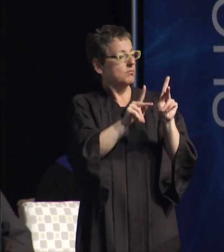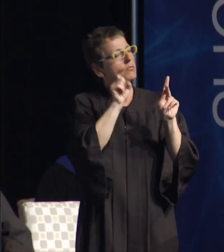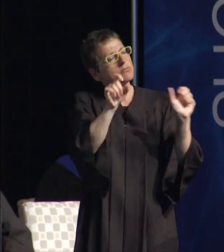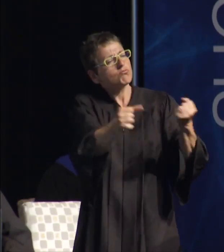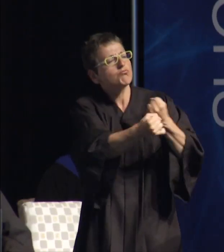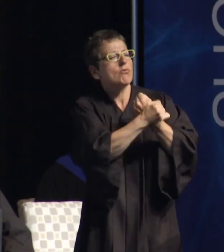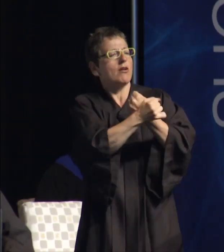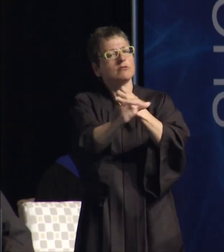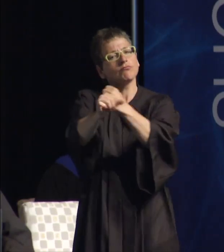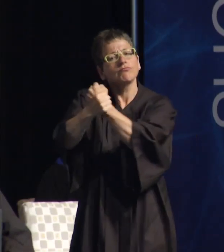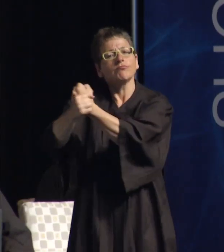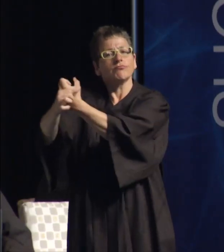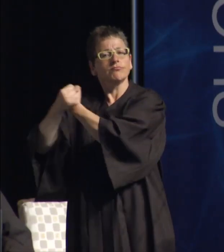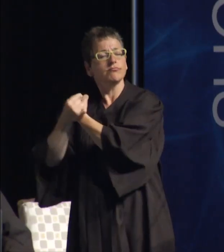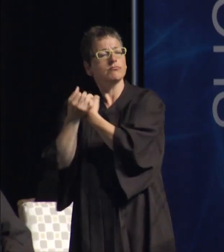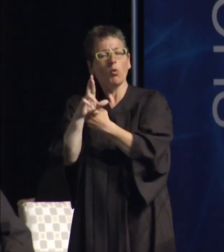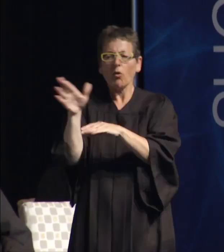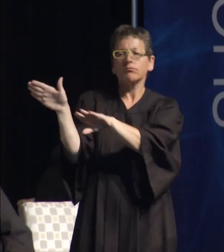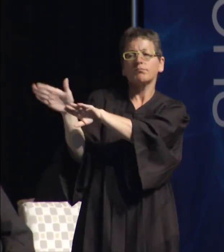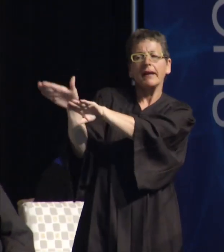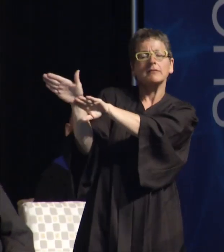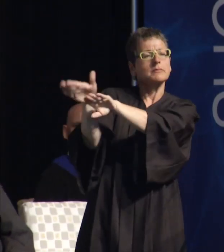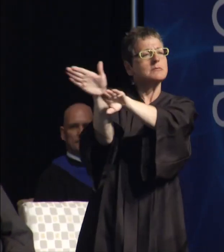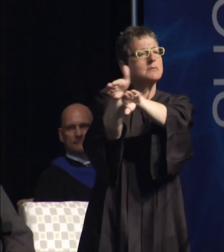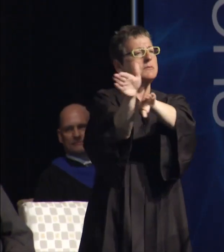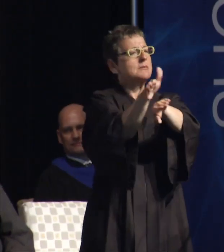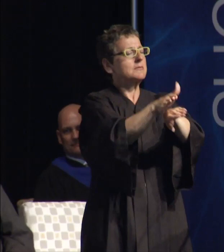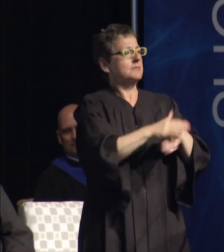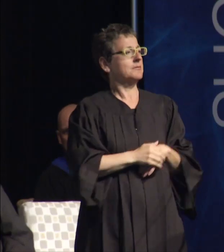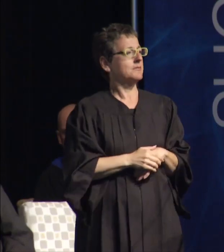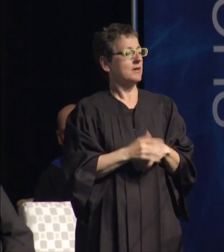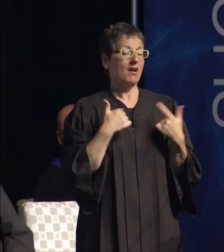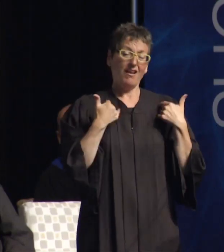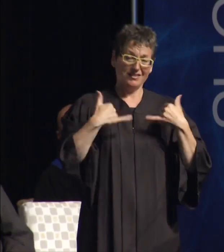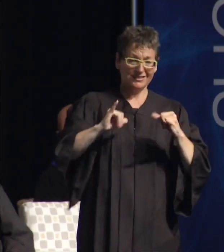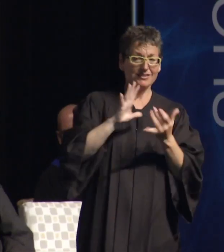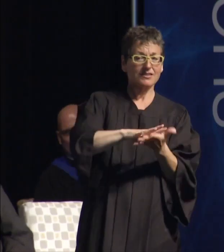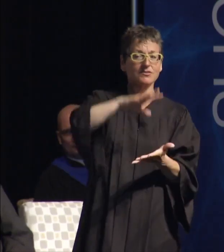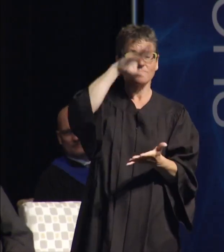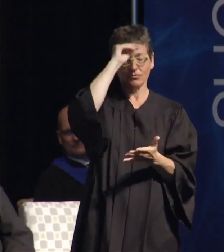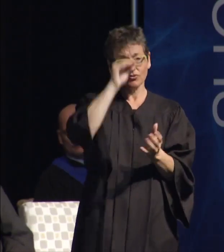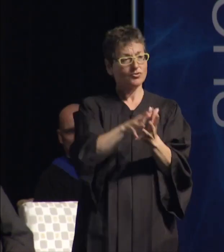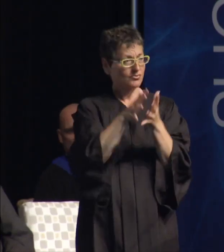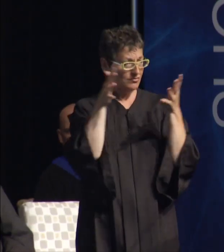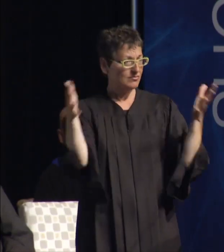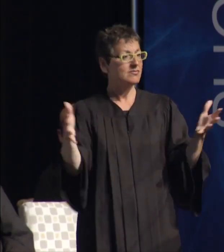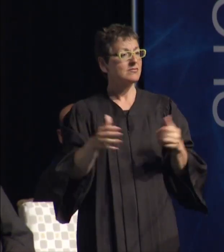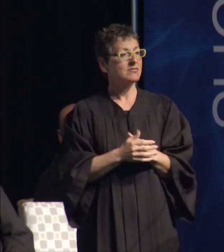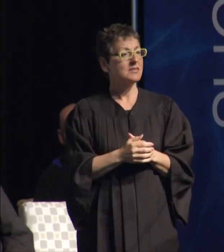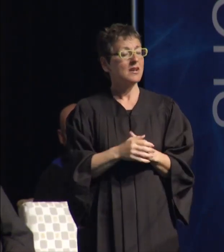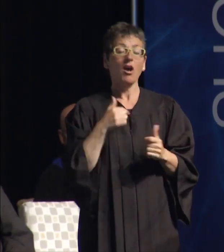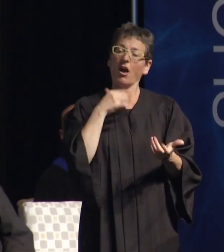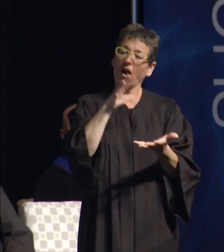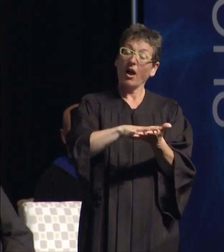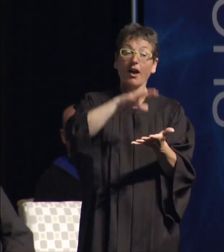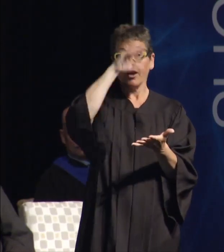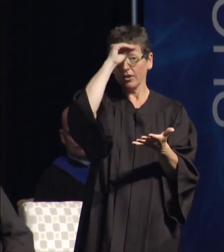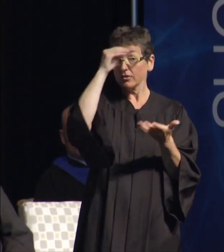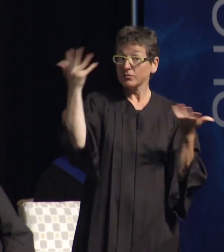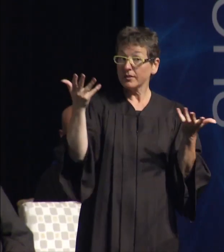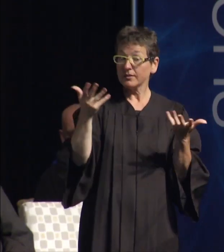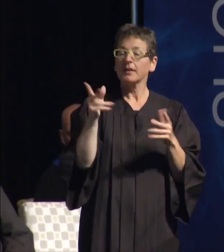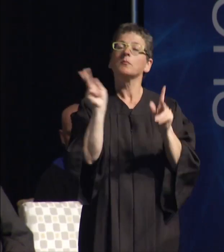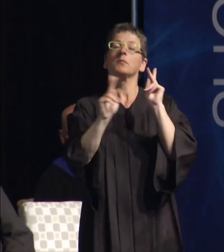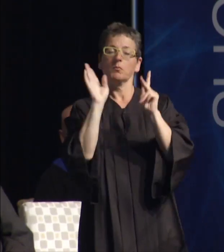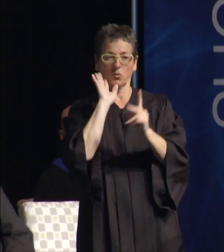just a friendly pat on the back. I've learned that I still have a lot to learn. I've learned that people will forget